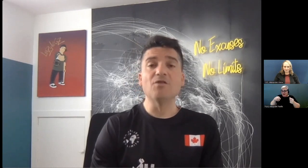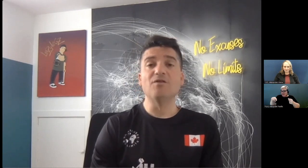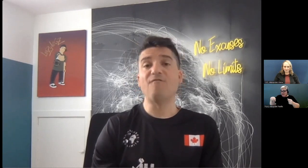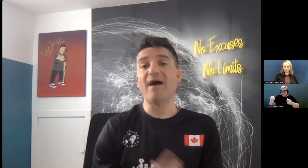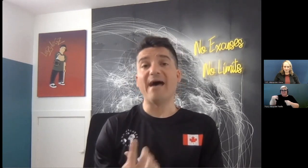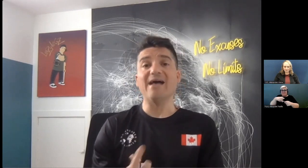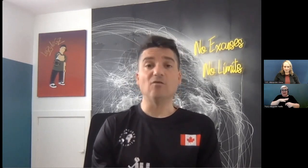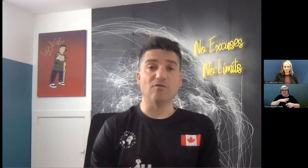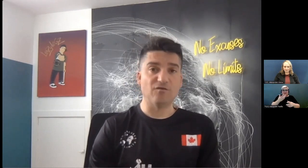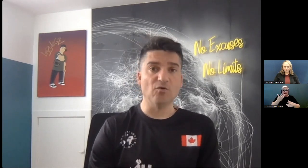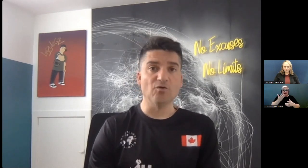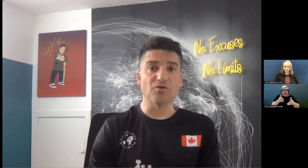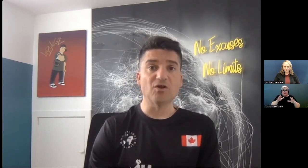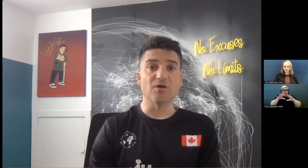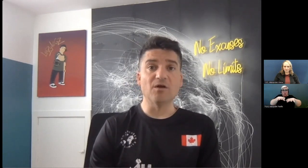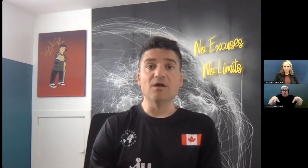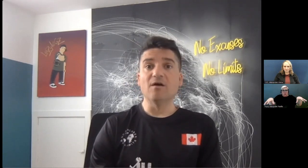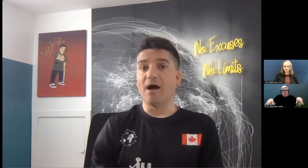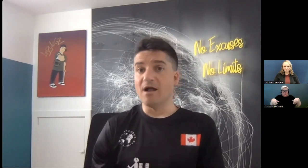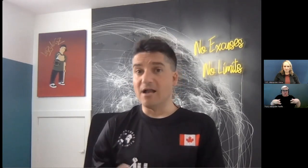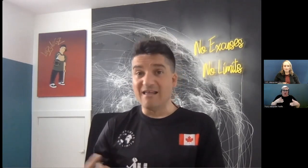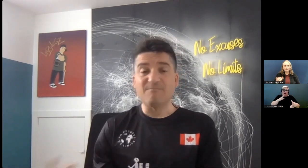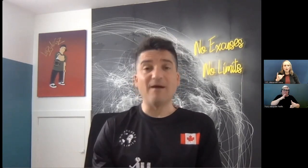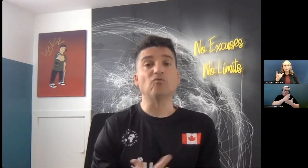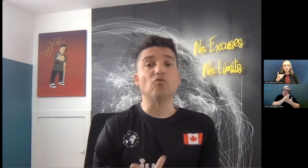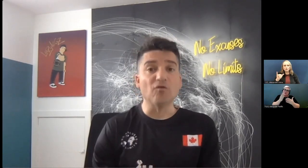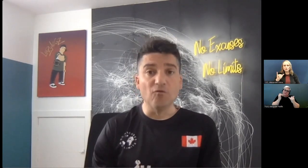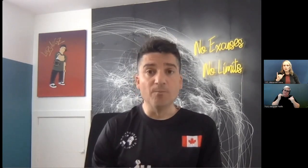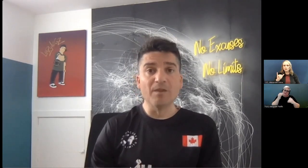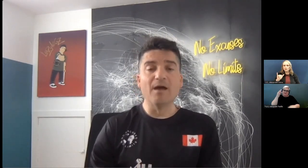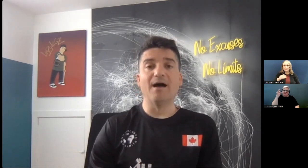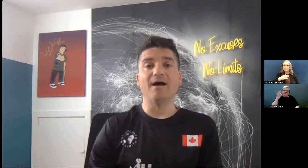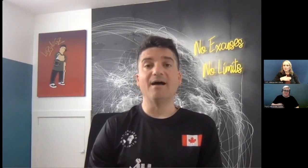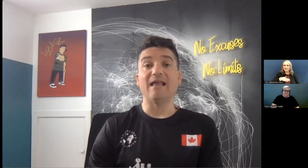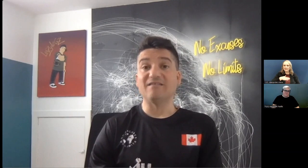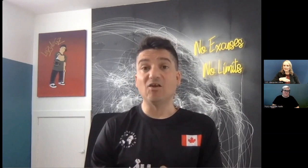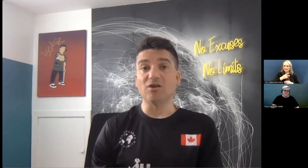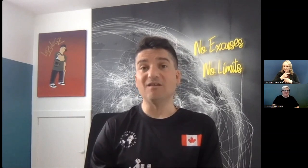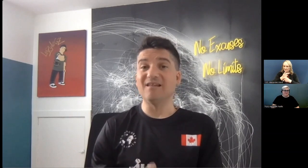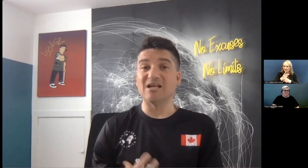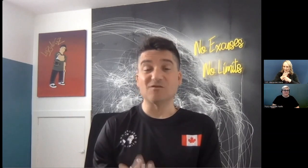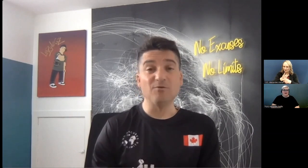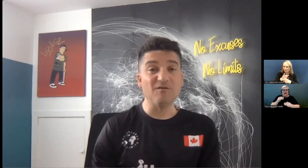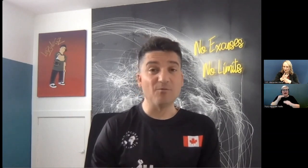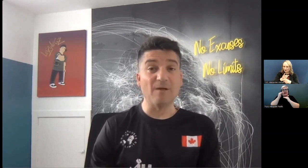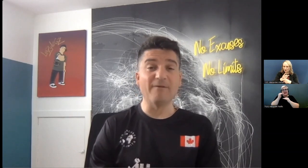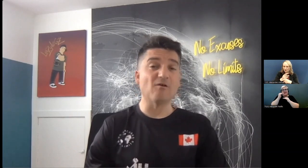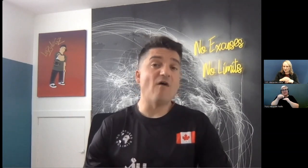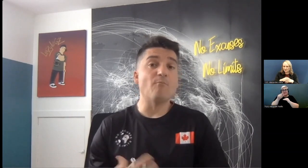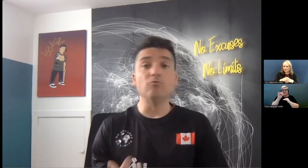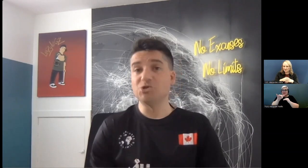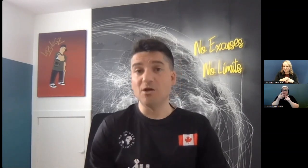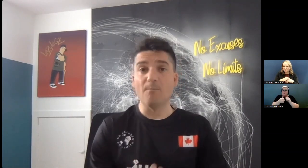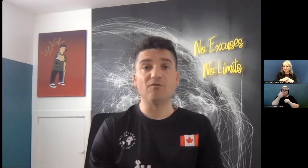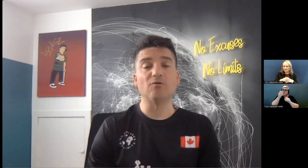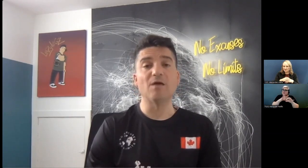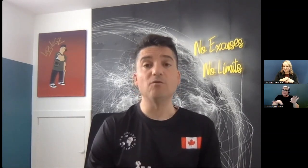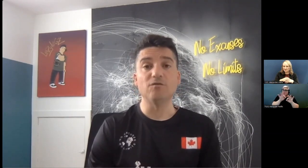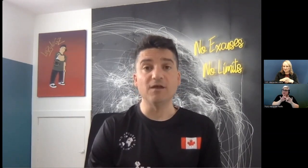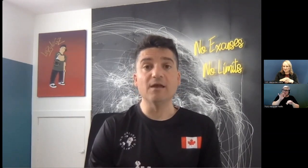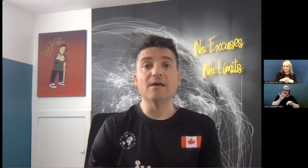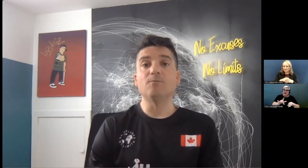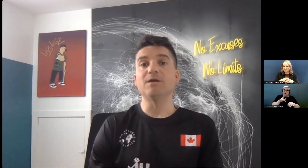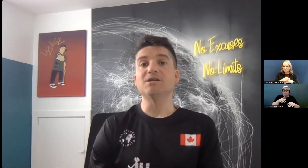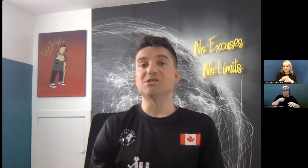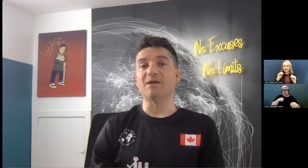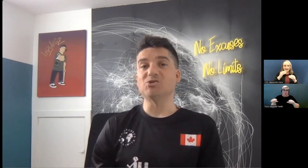monde de faire attention. I would like to invite everyone to be careful at the space you create around you to make sure there's nothing in your